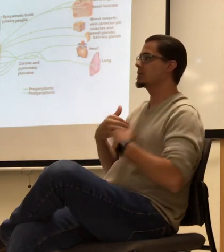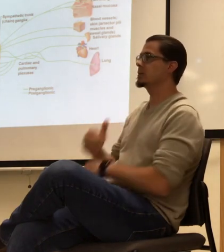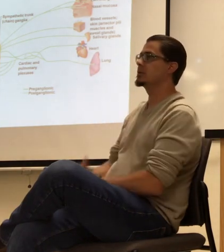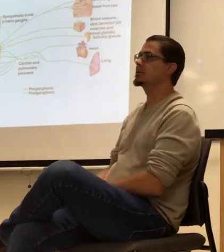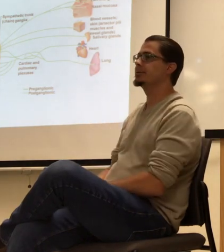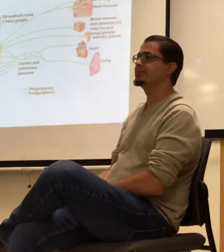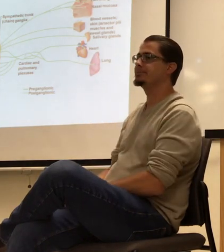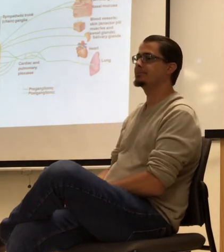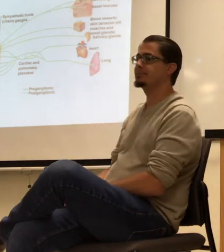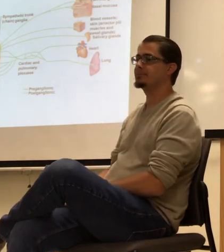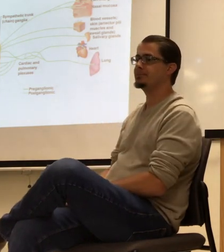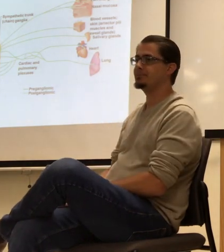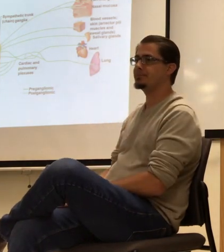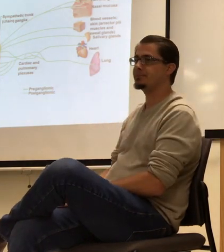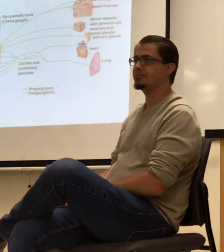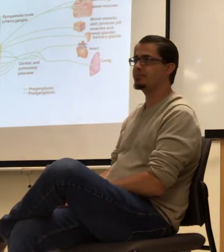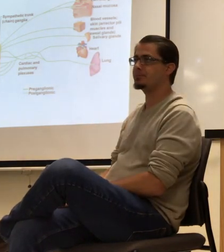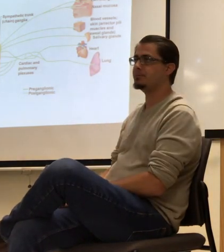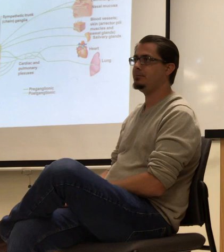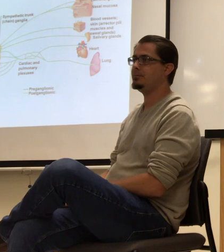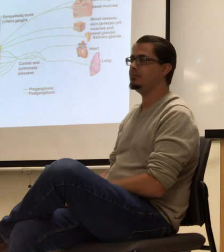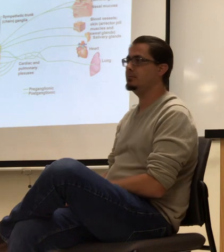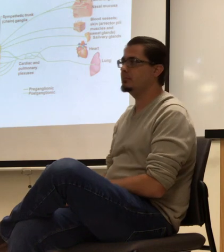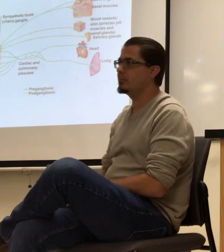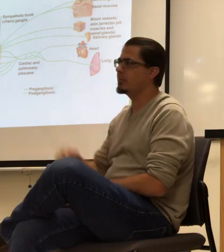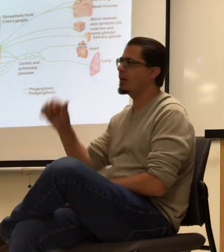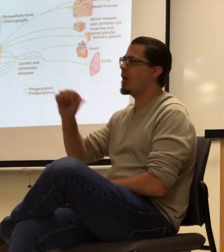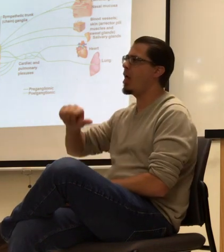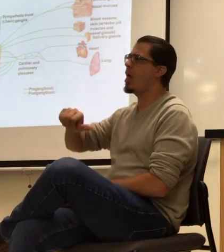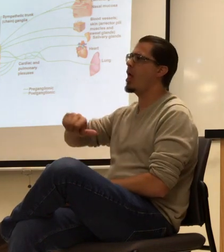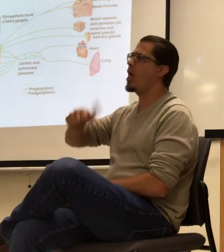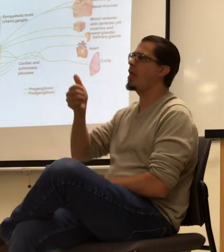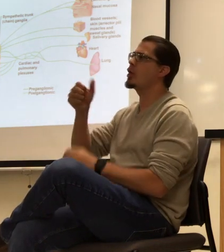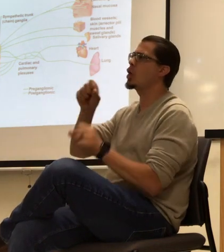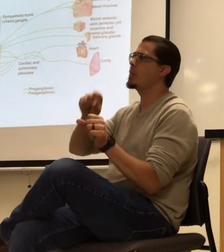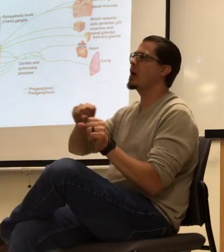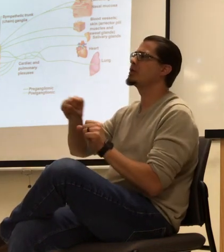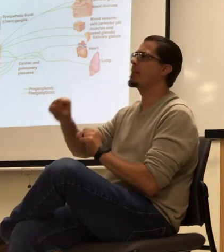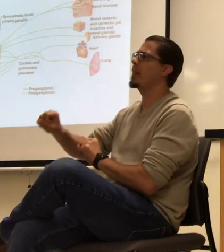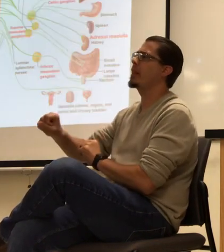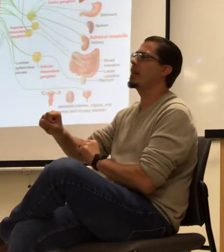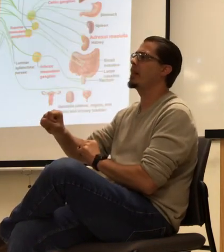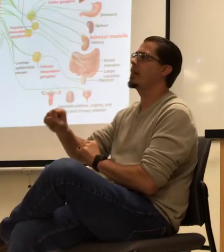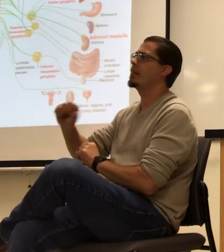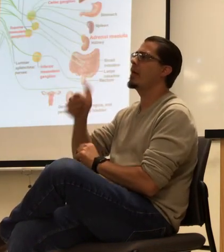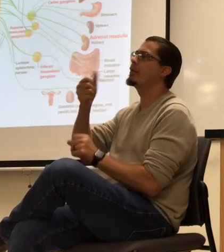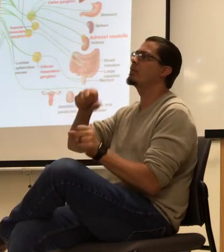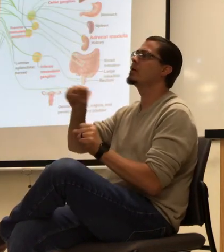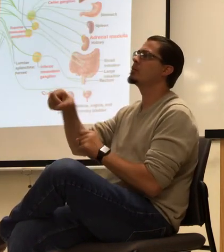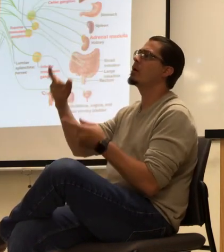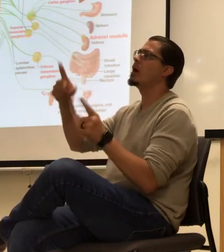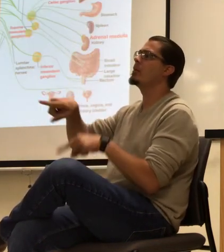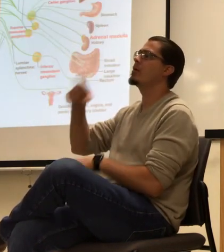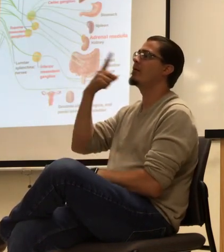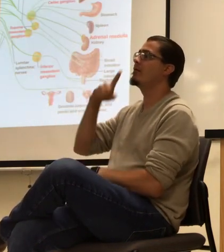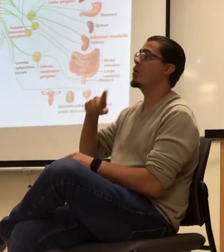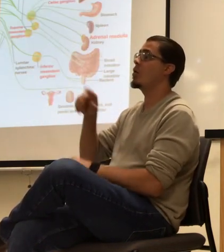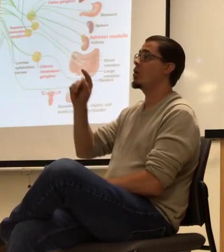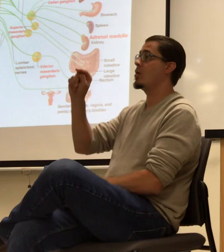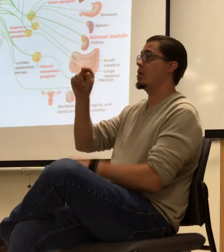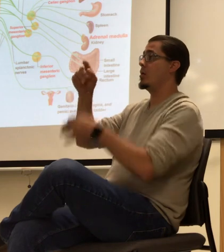Okay, so there are some other possibilities when you get to T5 and